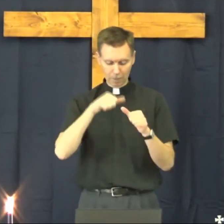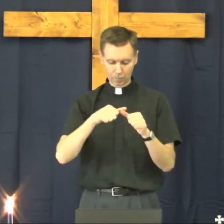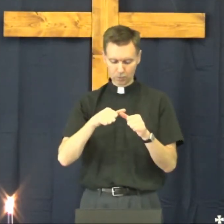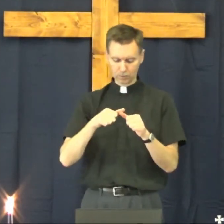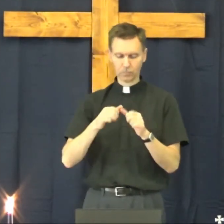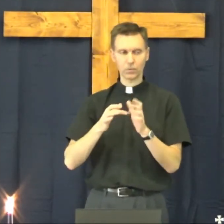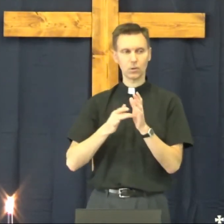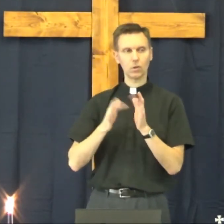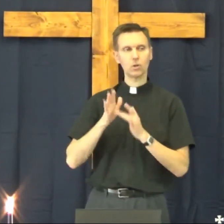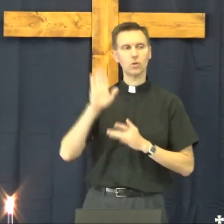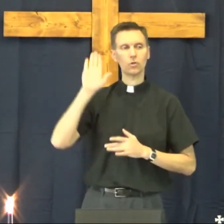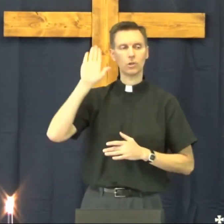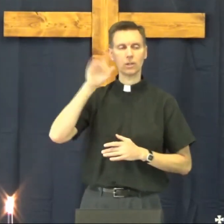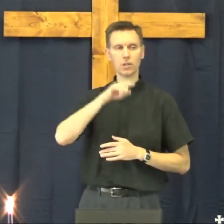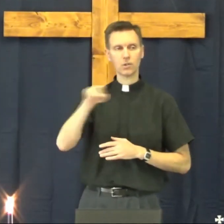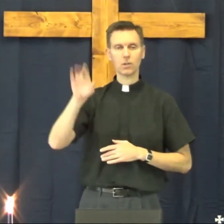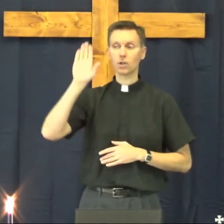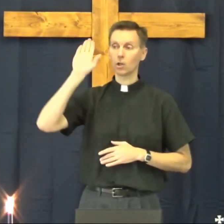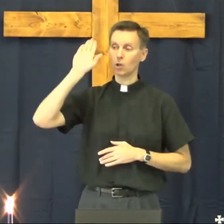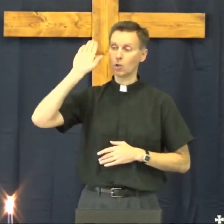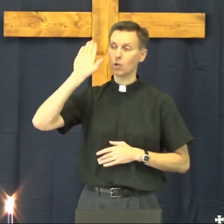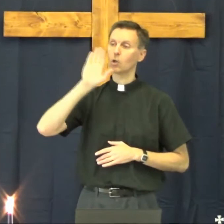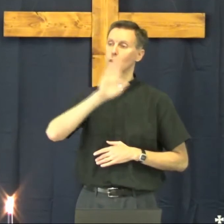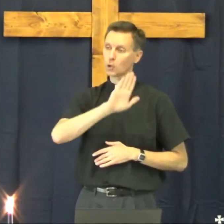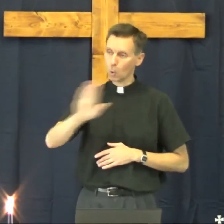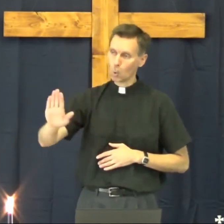remember, Jesus, your